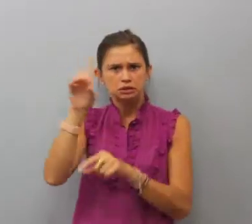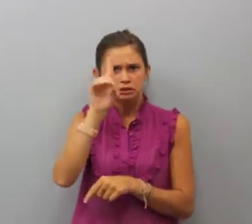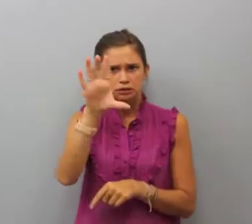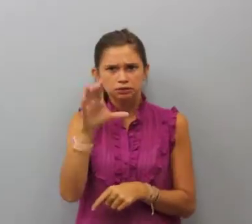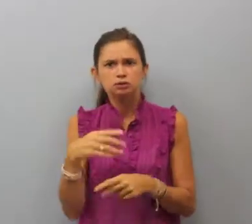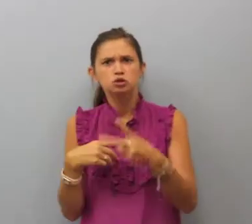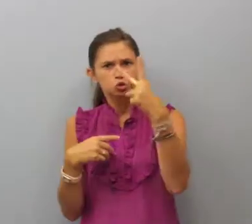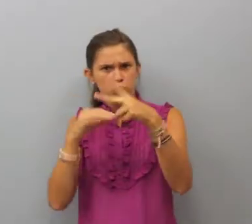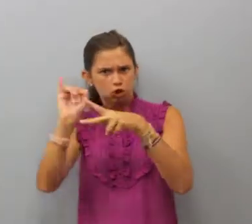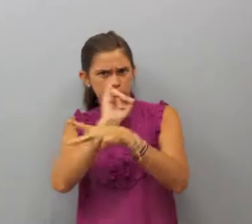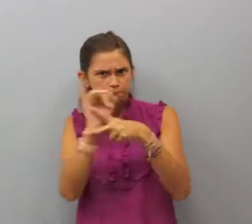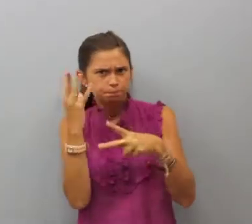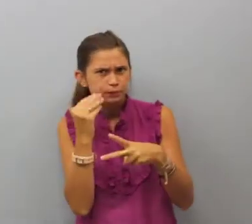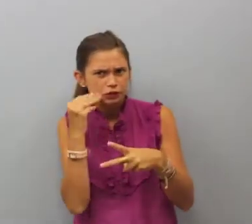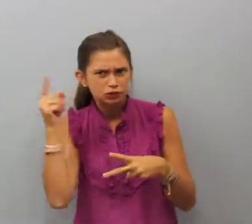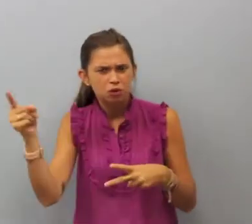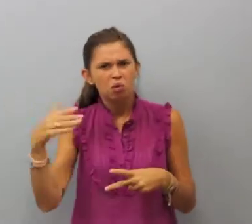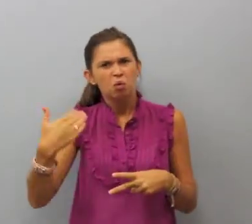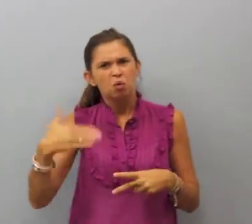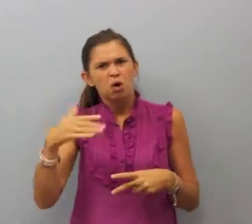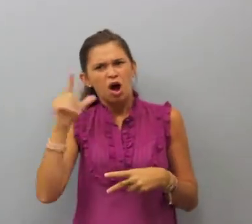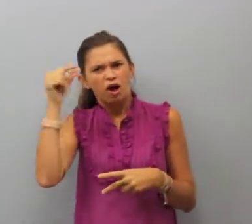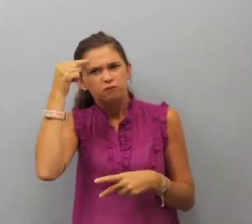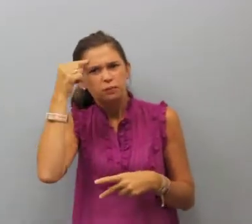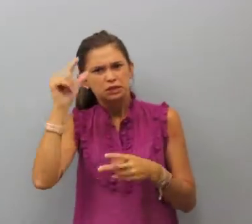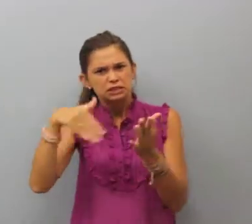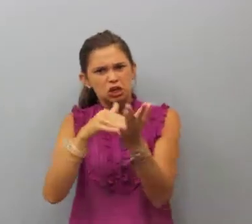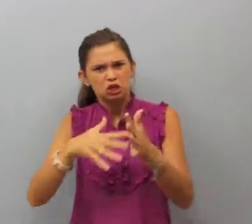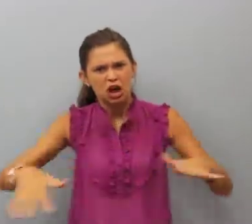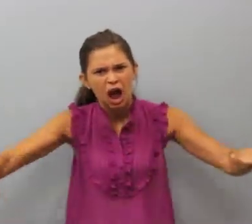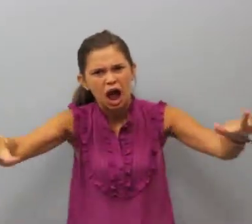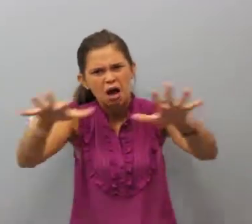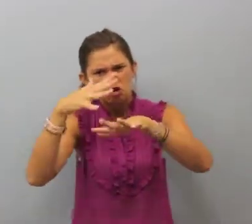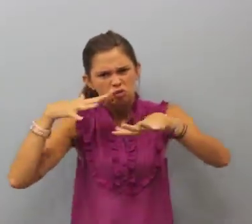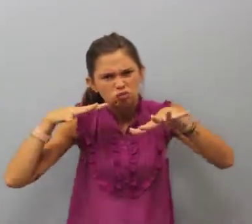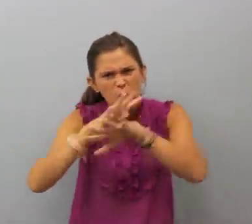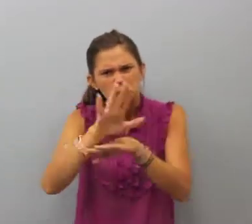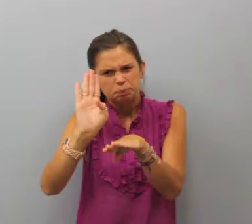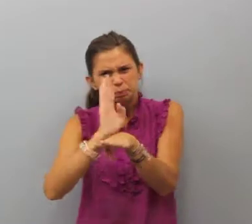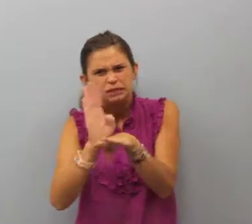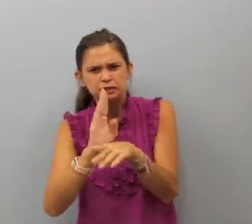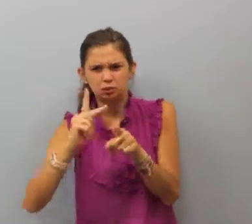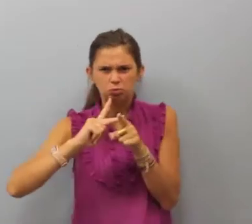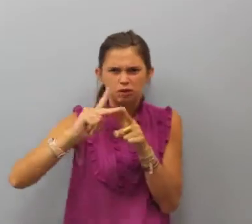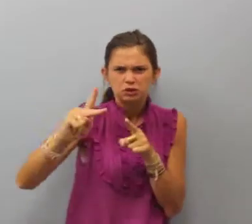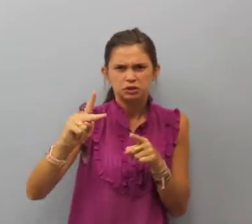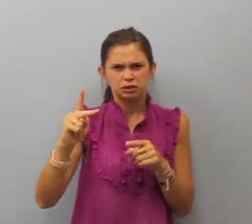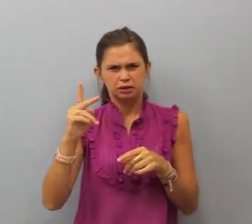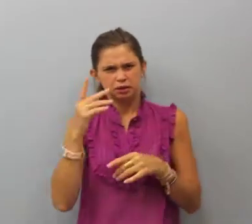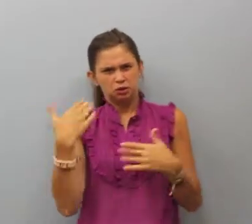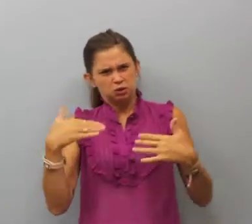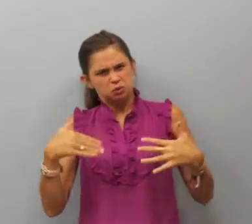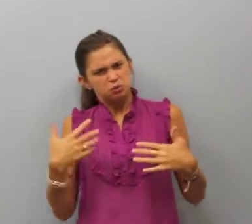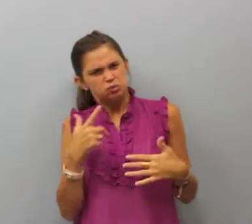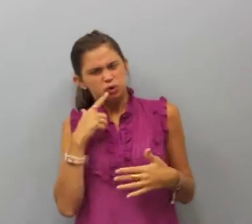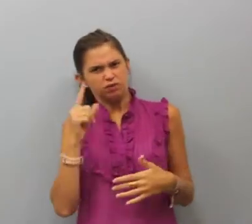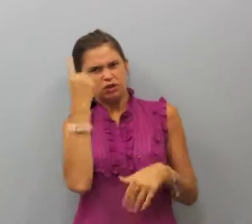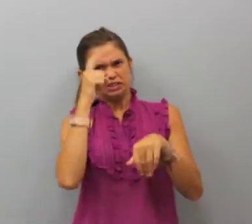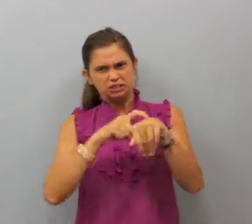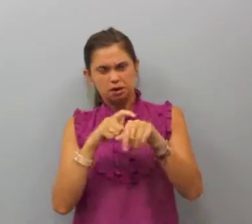He did have to share two particular experiences he has as an intern in the DC area, which you can well imagine must